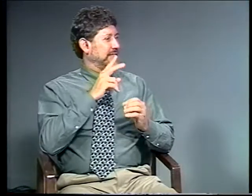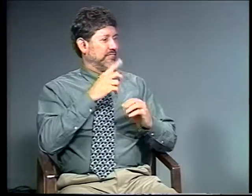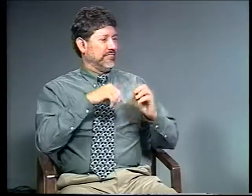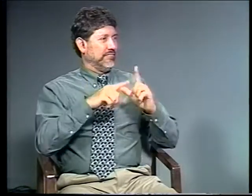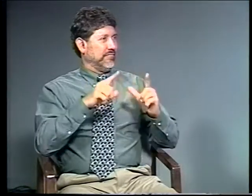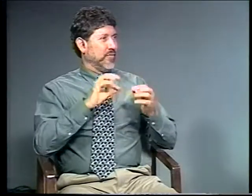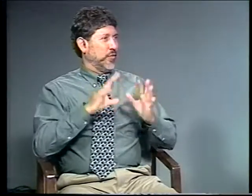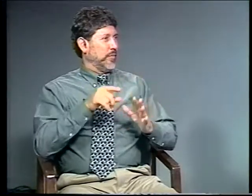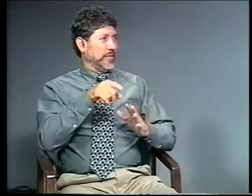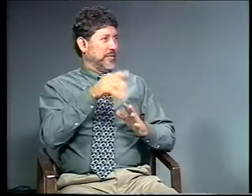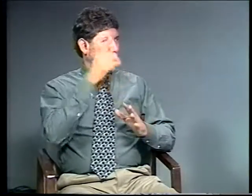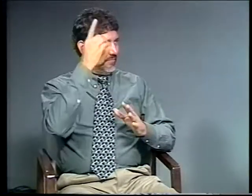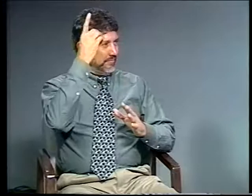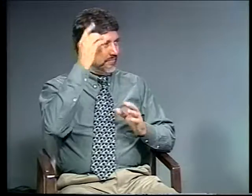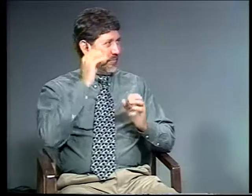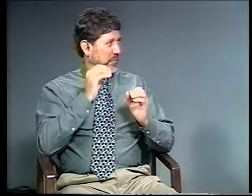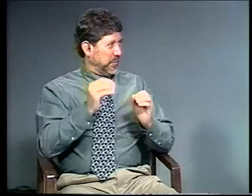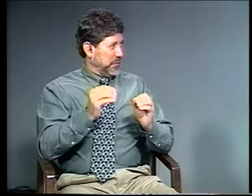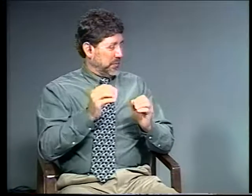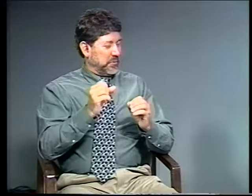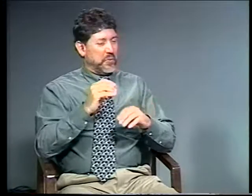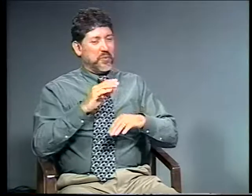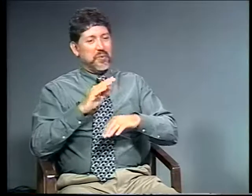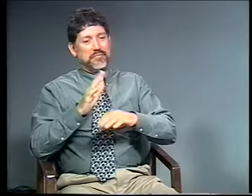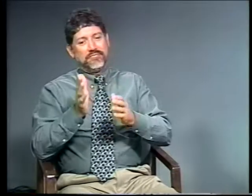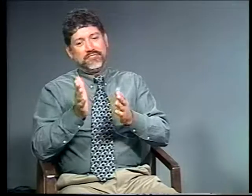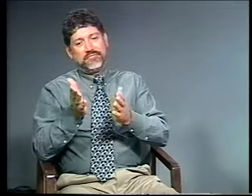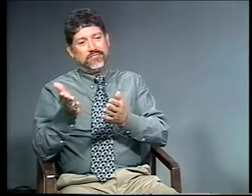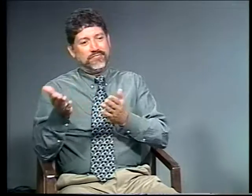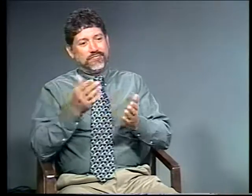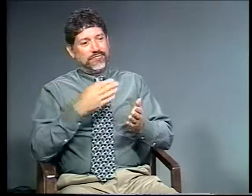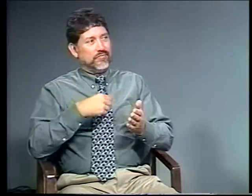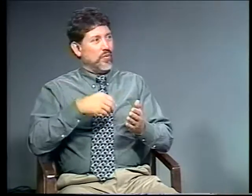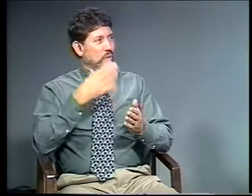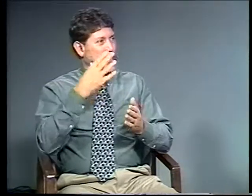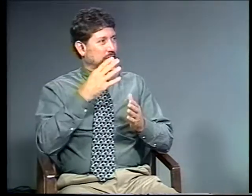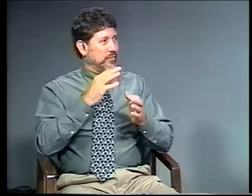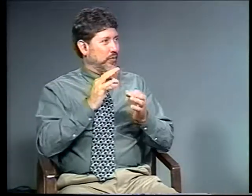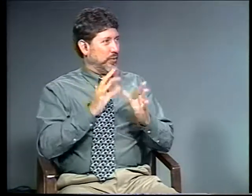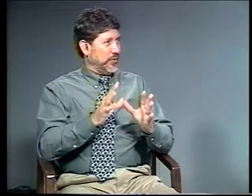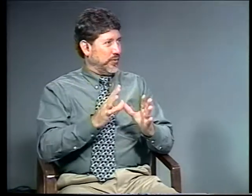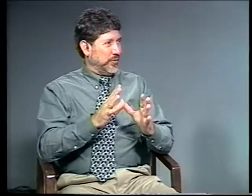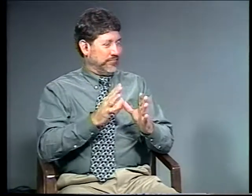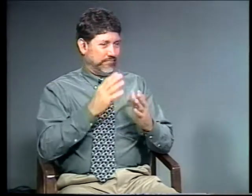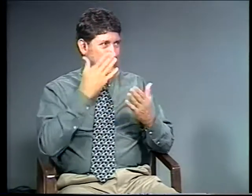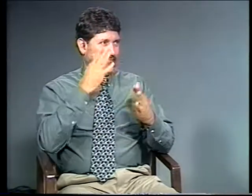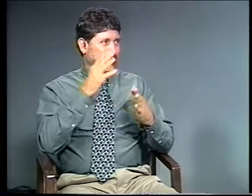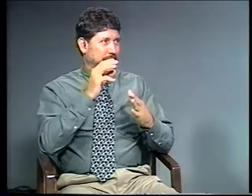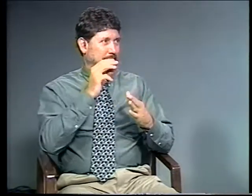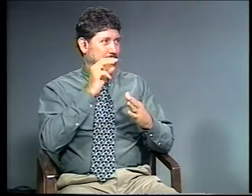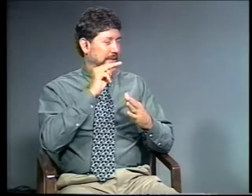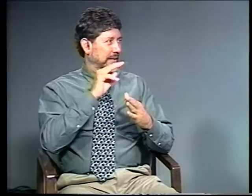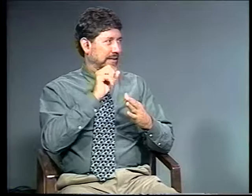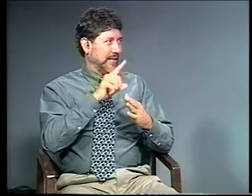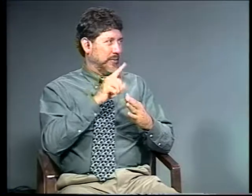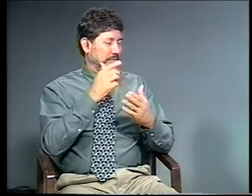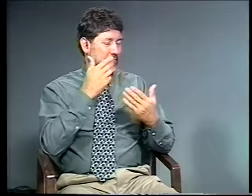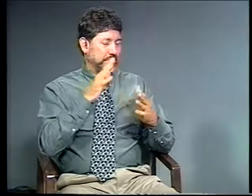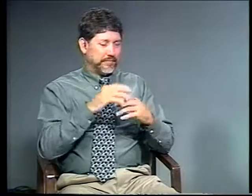But they didn't have any Mexican Sign Language interpreters in Dallas. So they brought in an Anglo interpreter who, of course, didn't